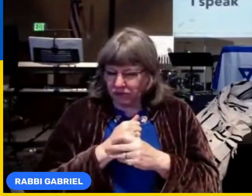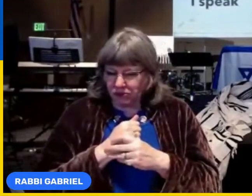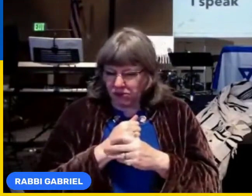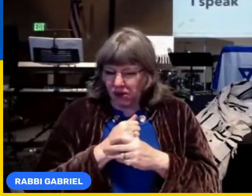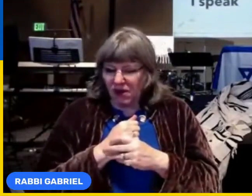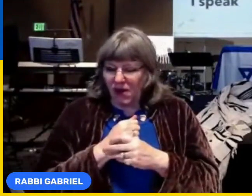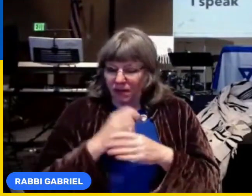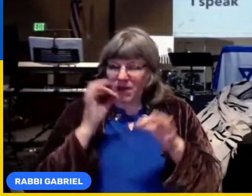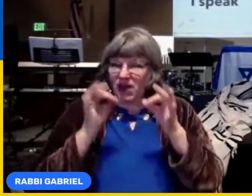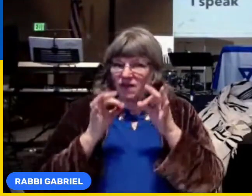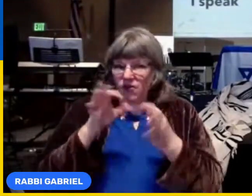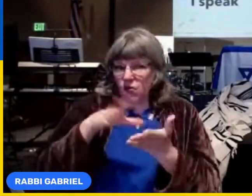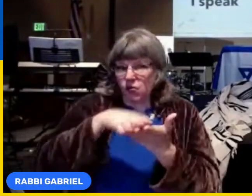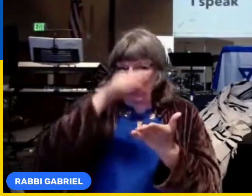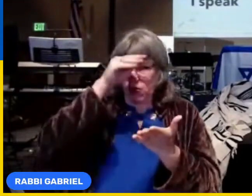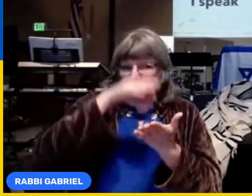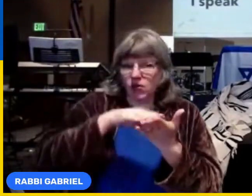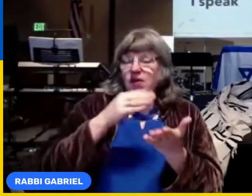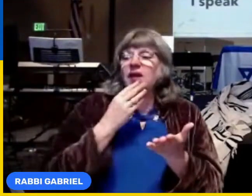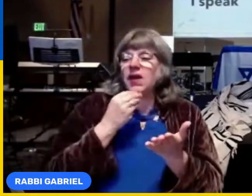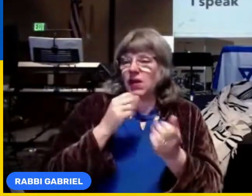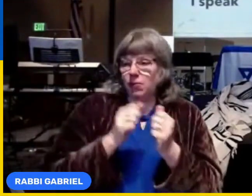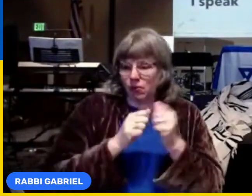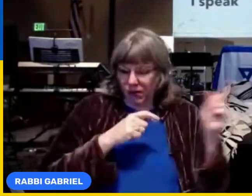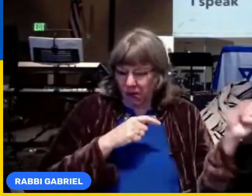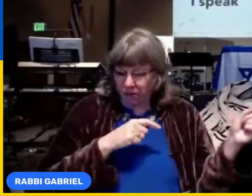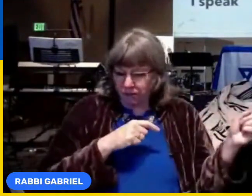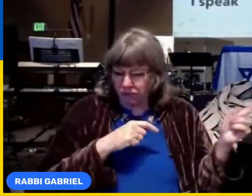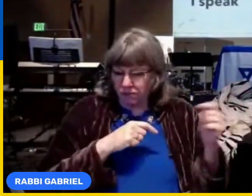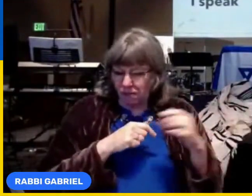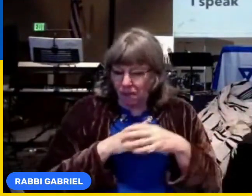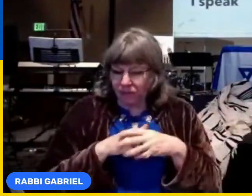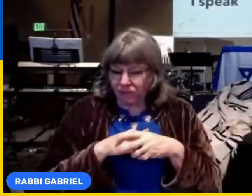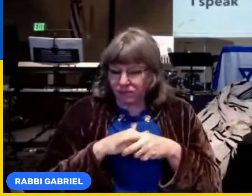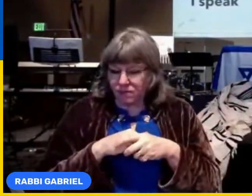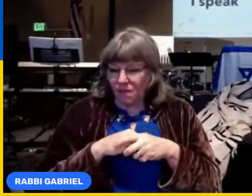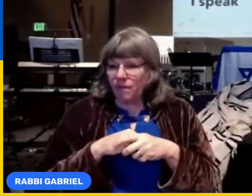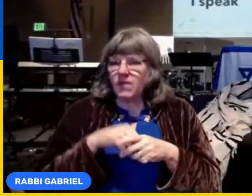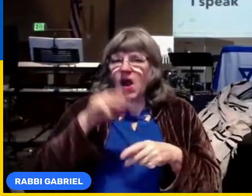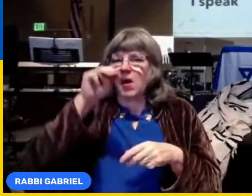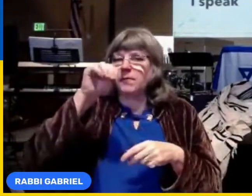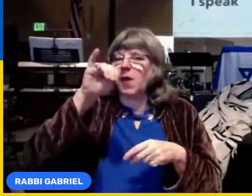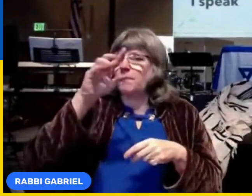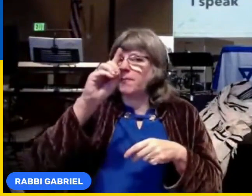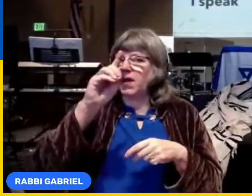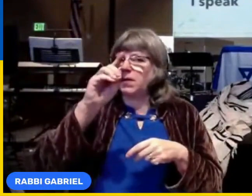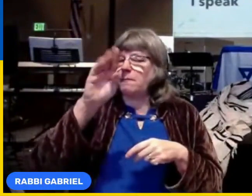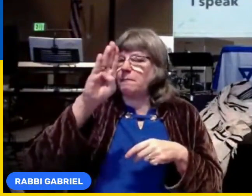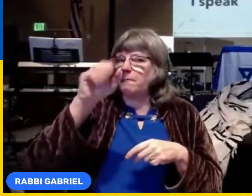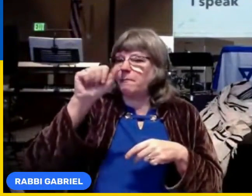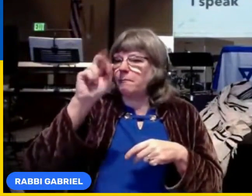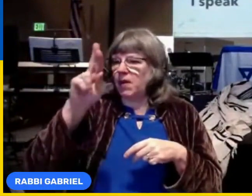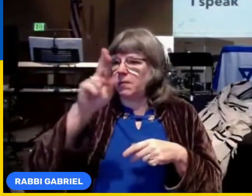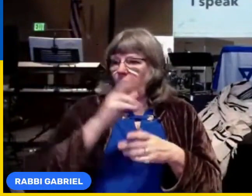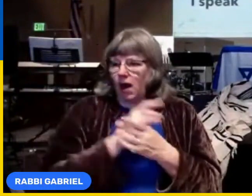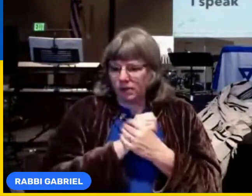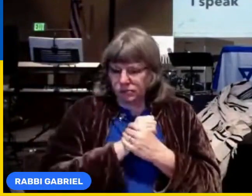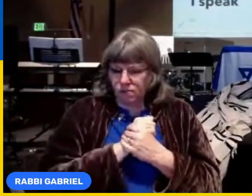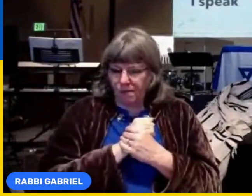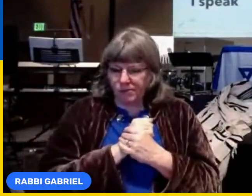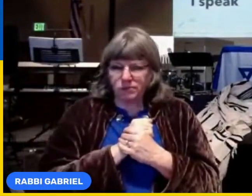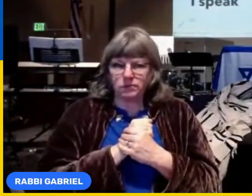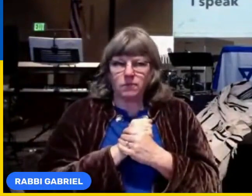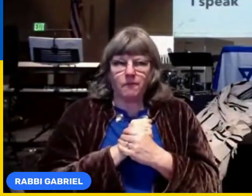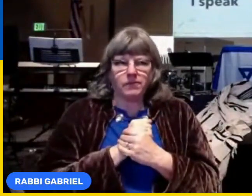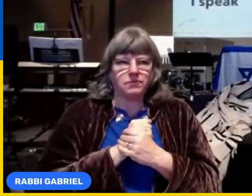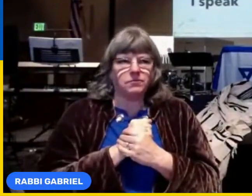done Hebrew with me, Mem, Dalet, Bet, Resh, and you read it Midbar. Can you say Midbar? It's